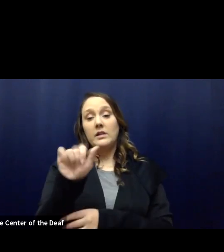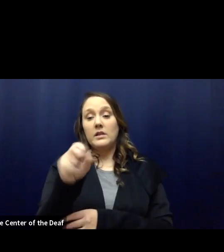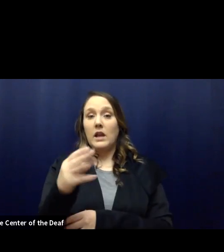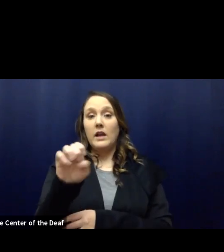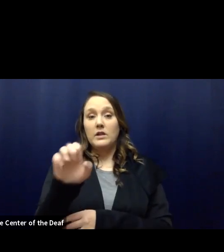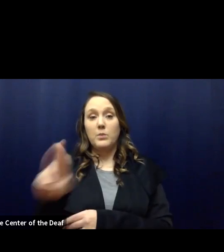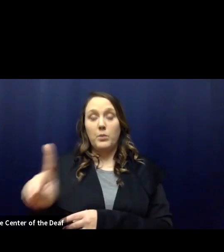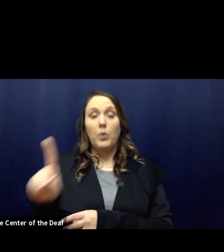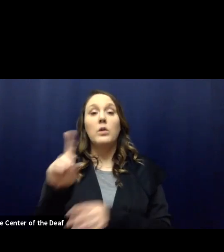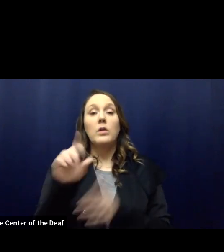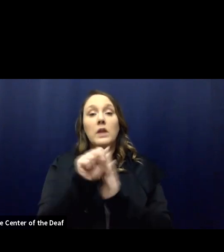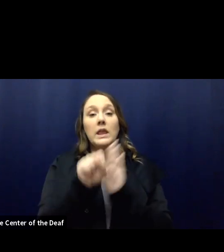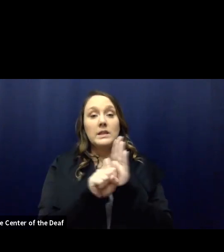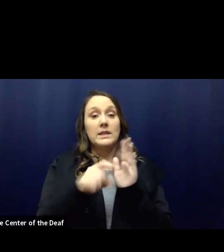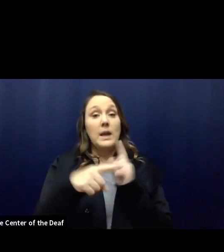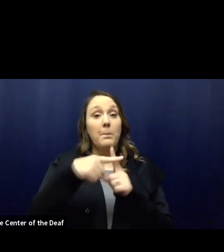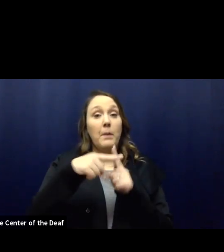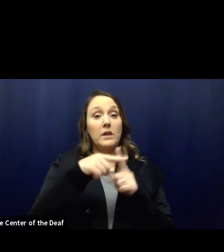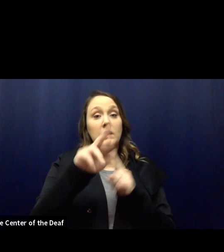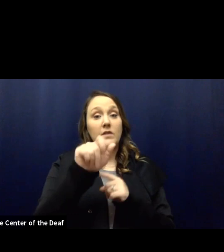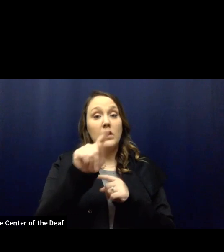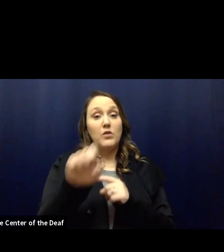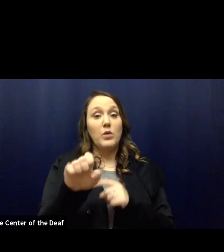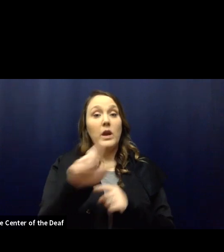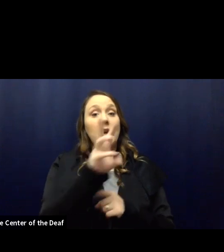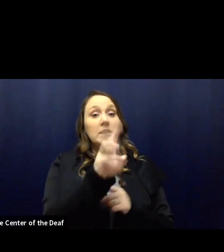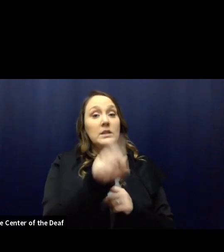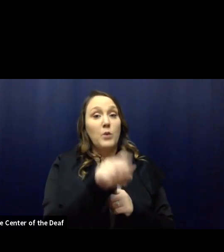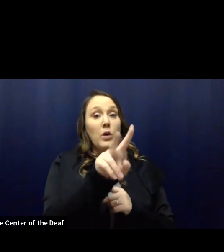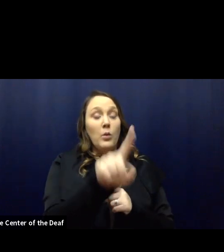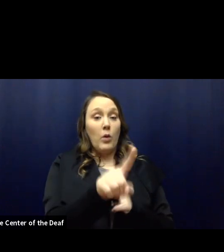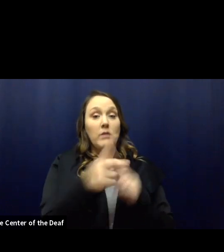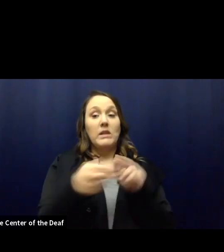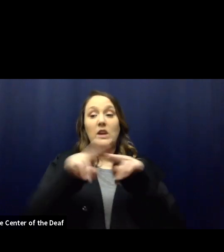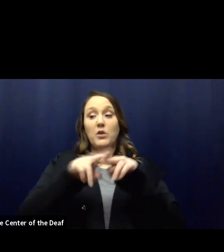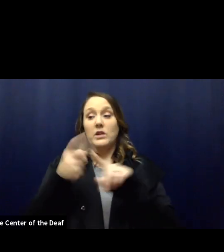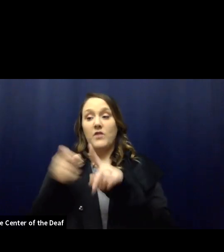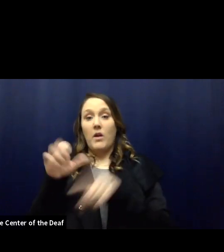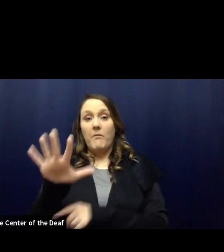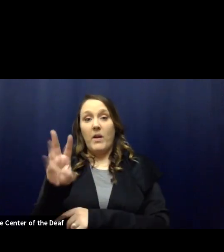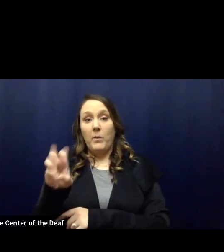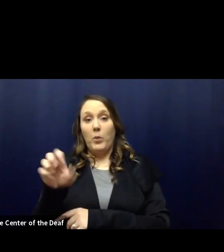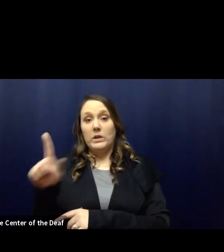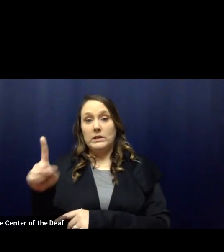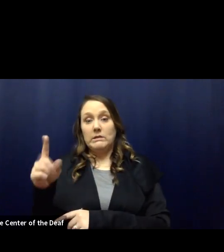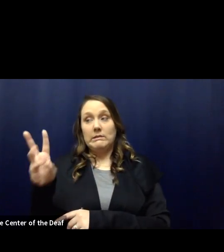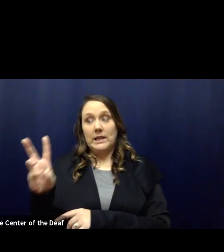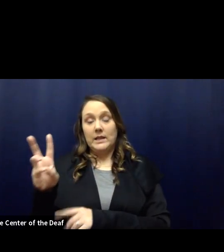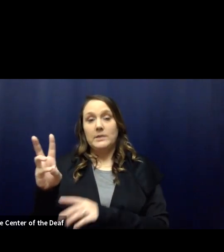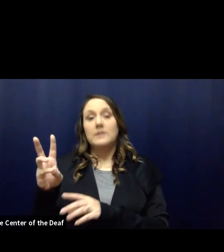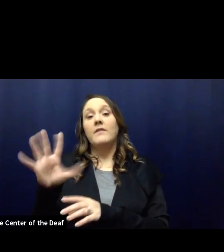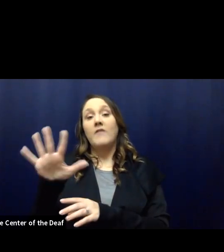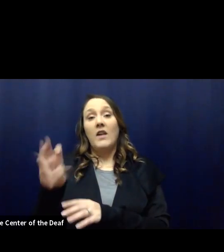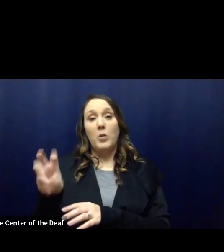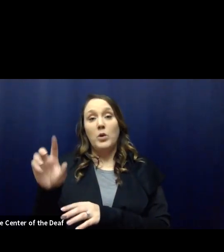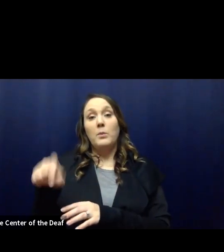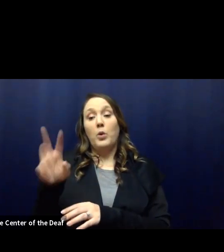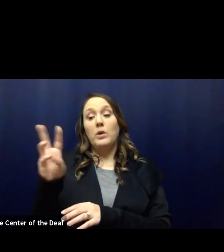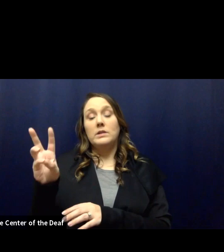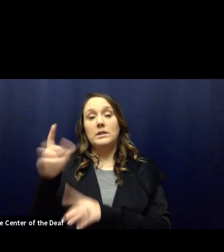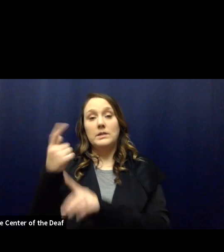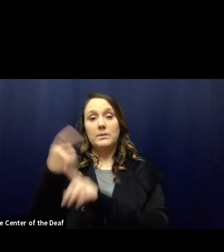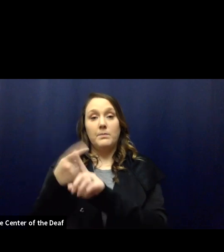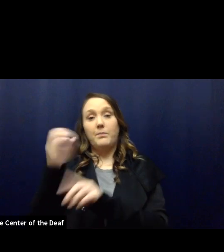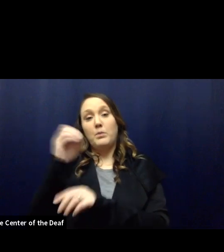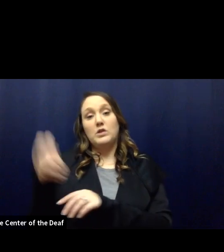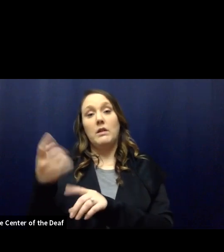rate, positivity rate was 6.1%, and that was up from 5.6% when I was here a month ago. And our 11 county, Knox County